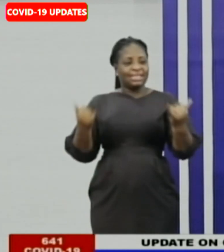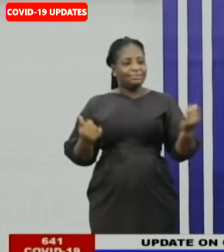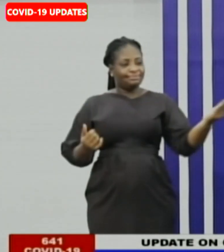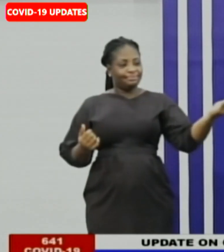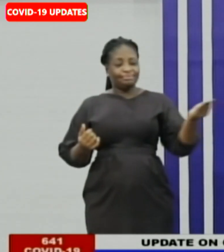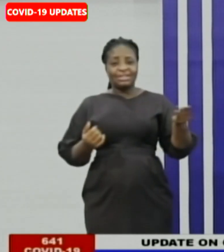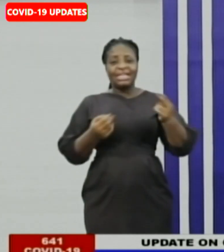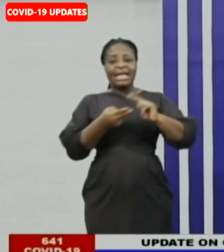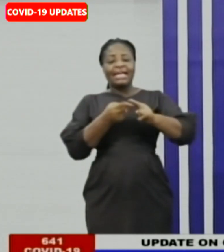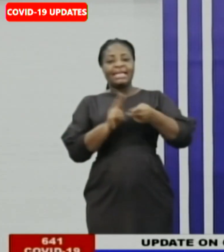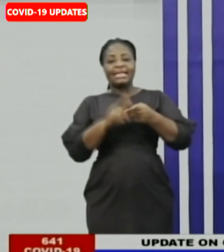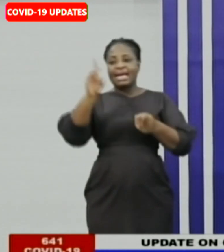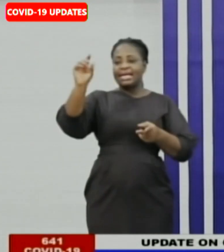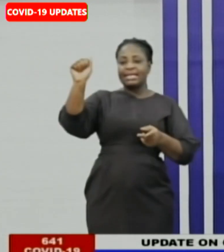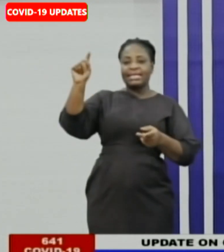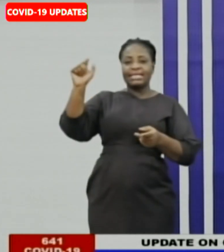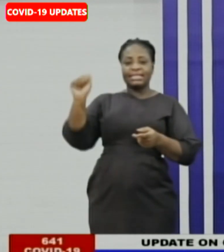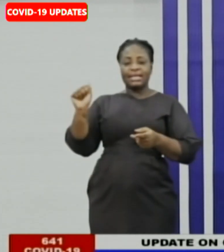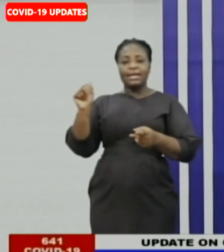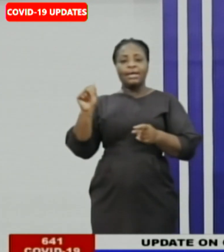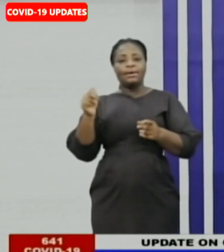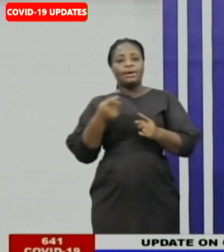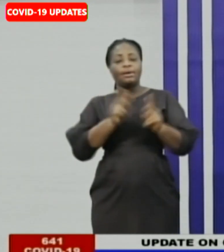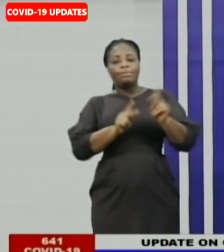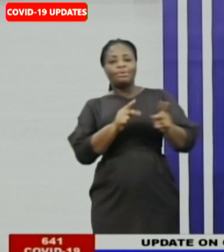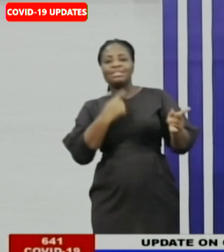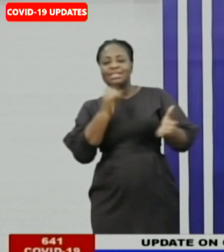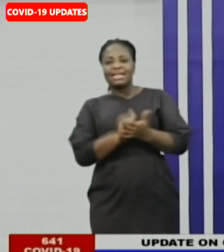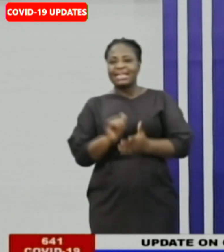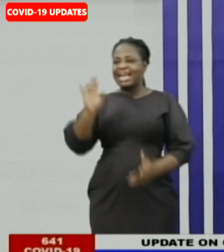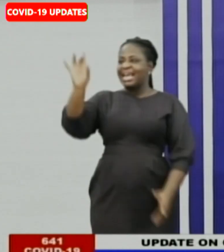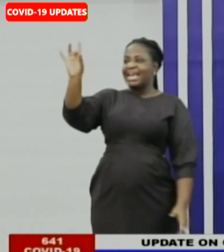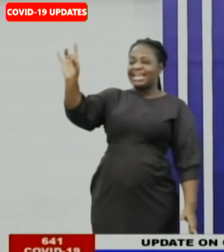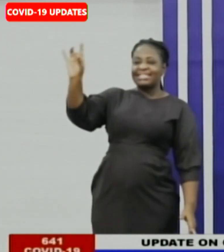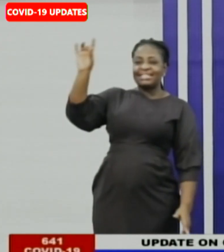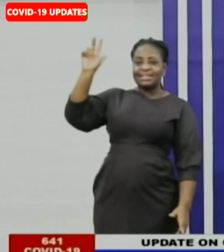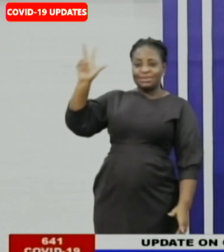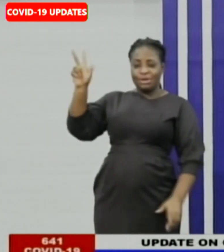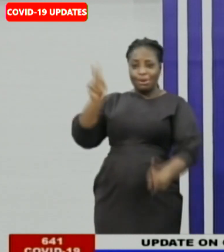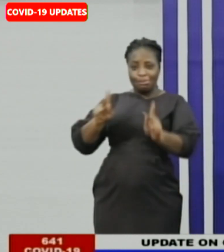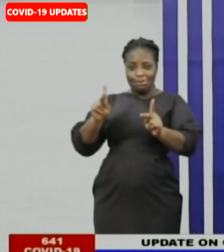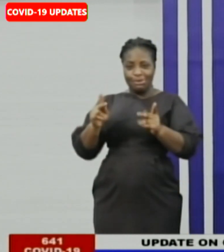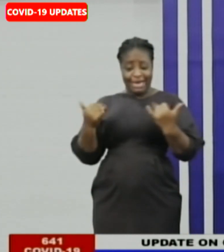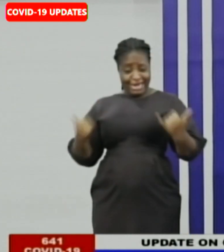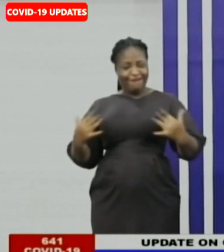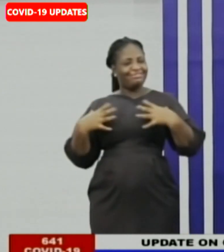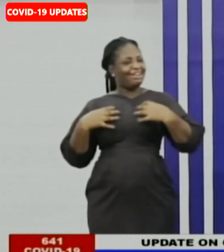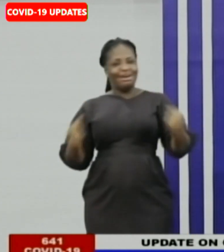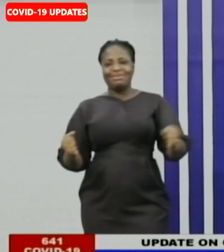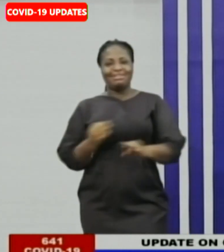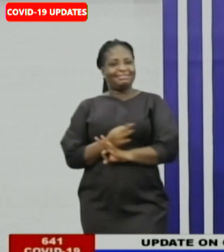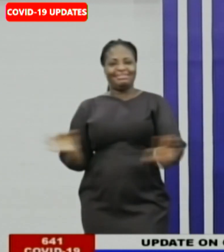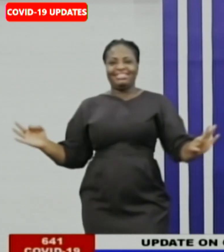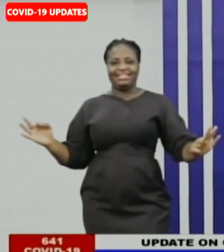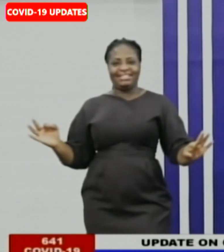data platforms that 83 persons have recovered currently, and